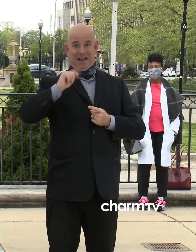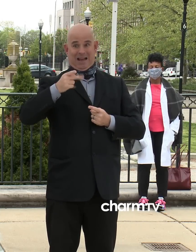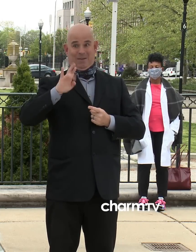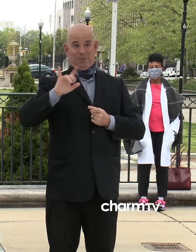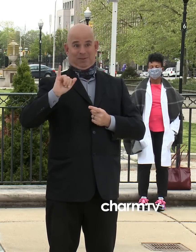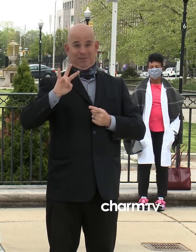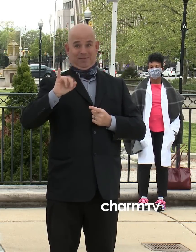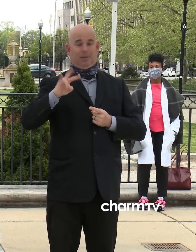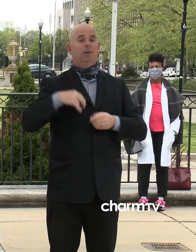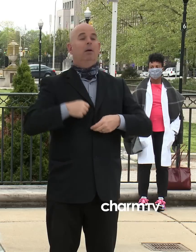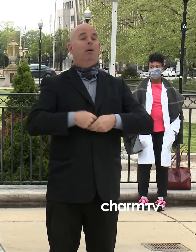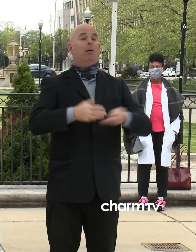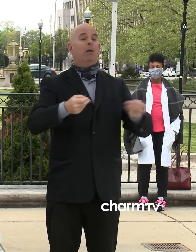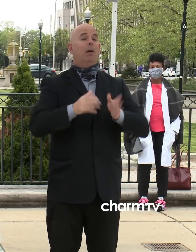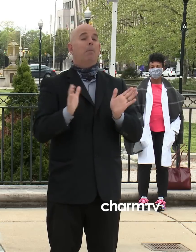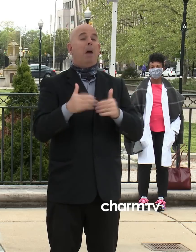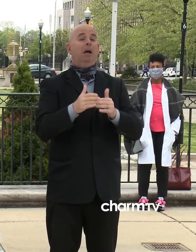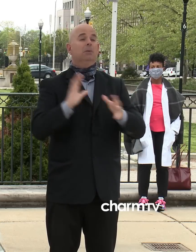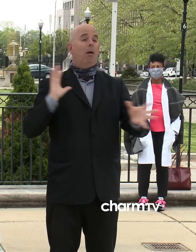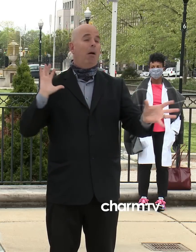congregate living sites totaled